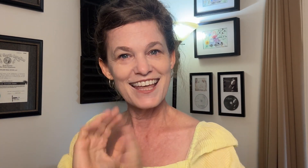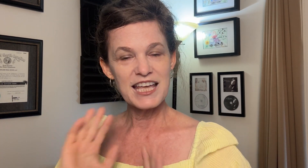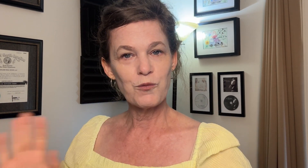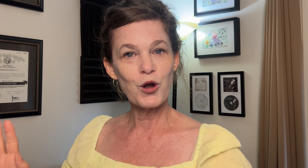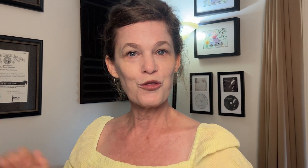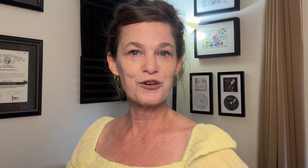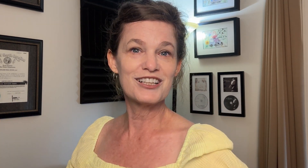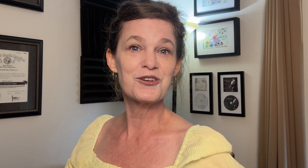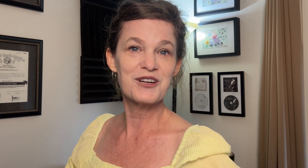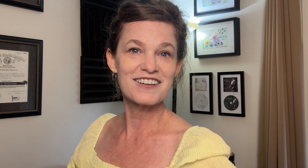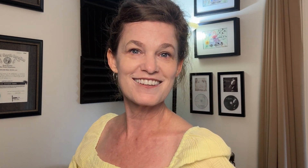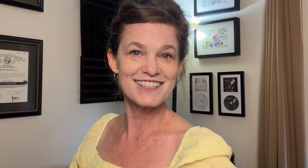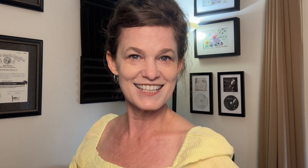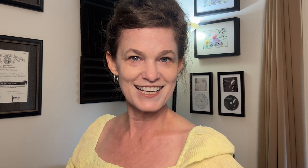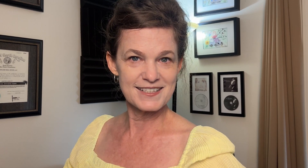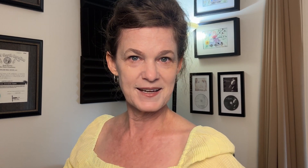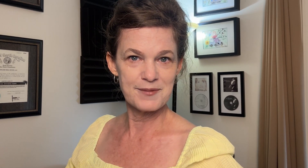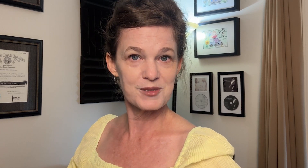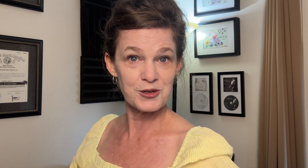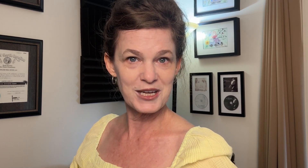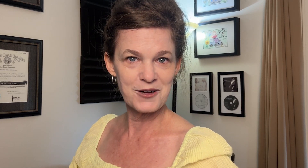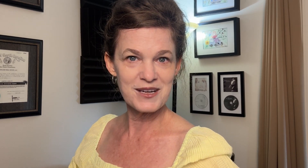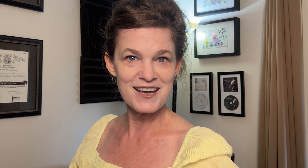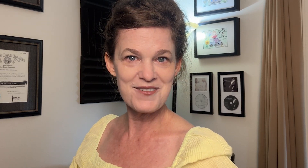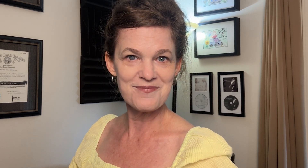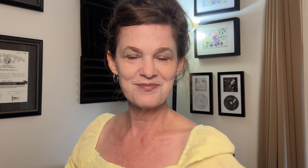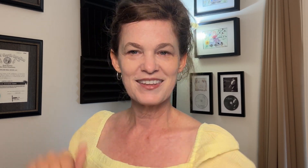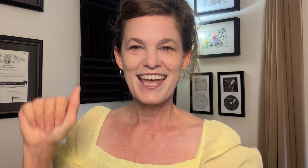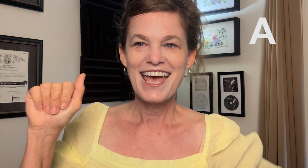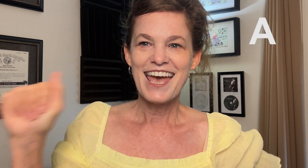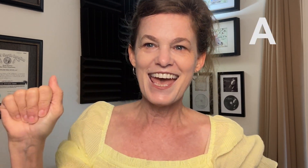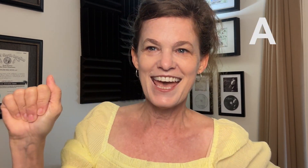then we'll go through it a little quicker the second time. So here we go. A,